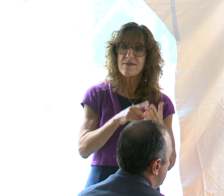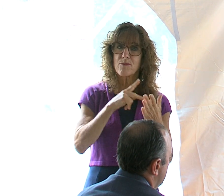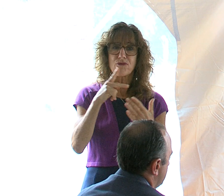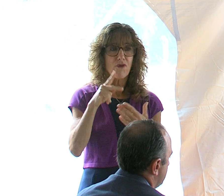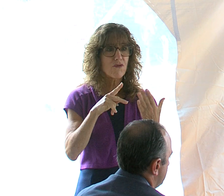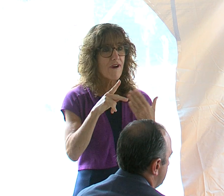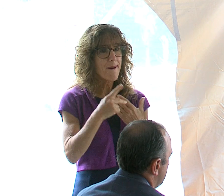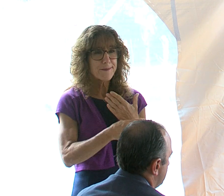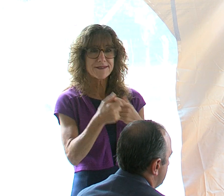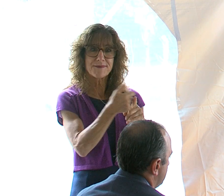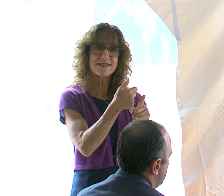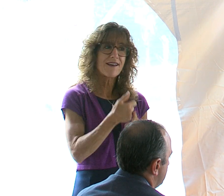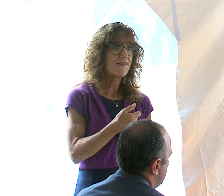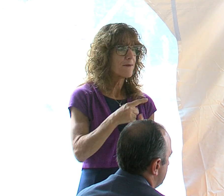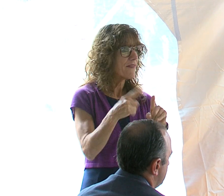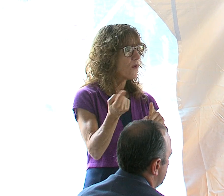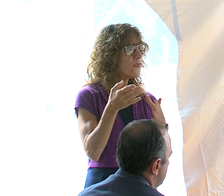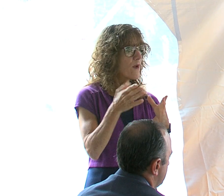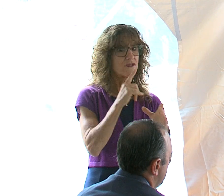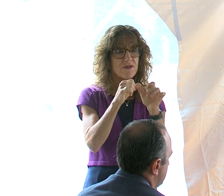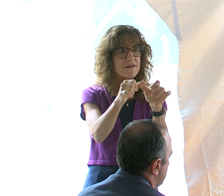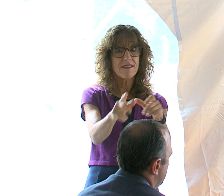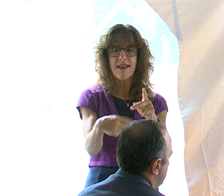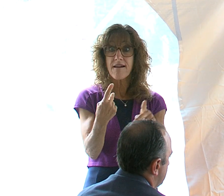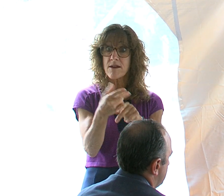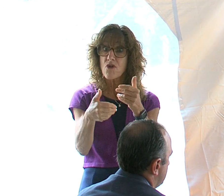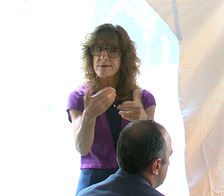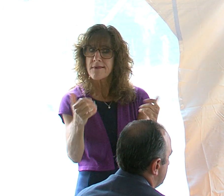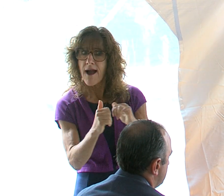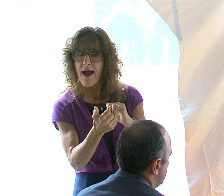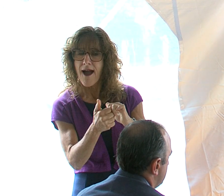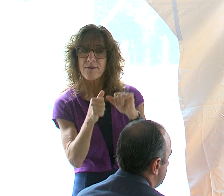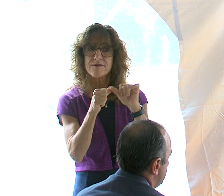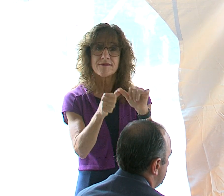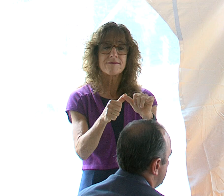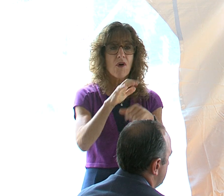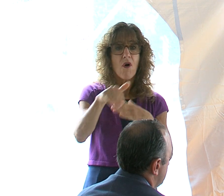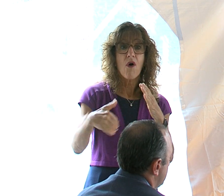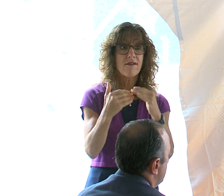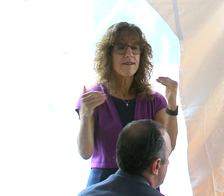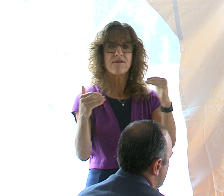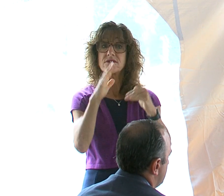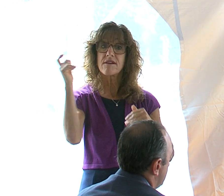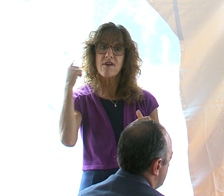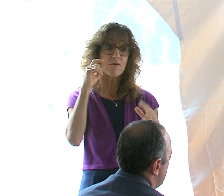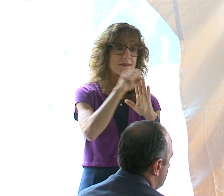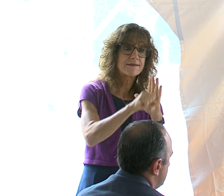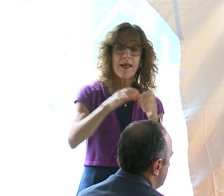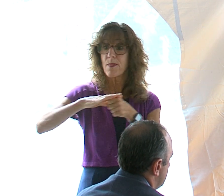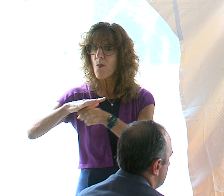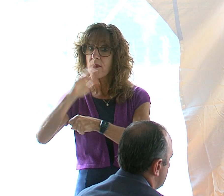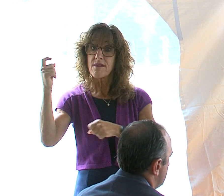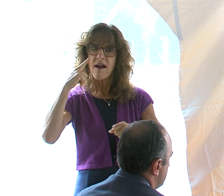programs. But the only way to really sustain that type of progress is by continuing to bring all levels of government, state and local